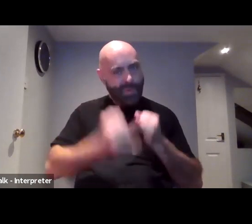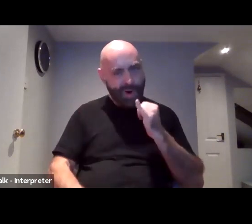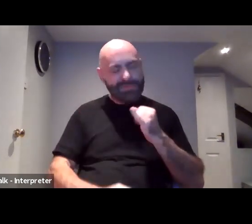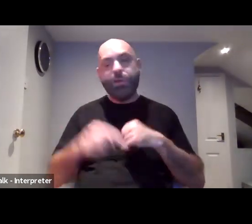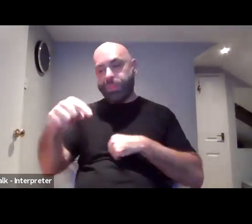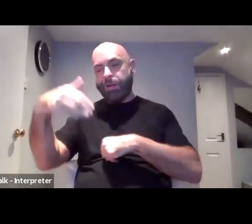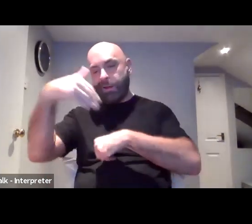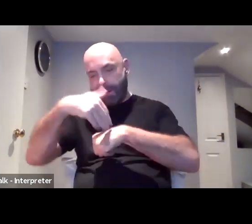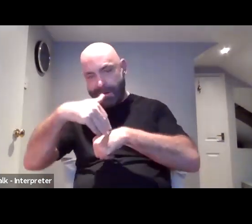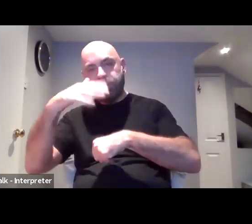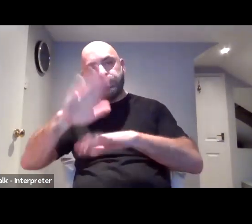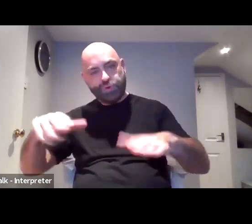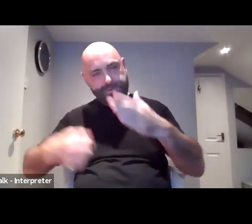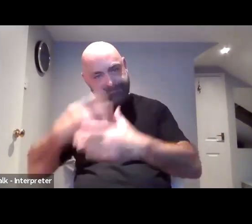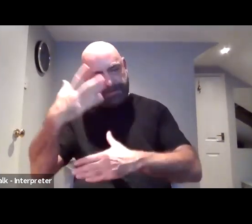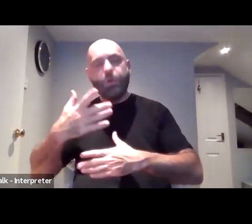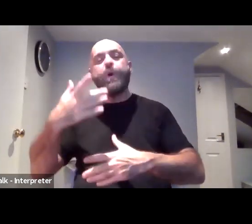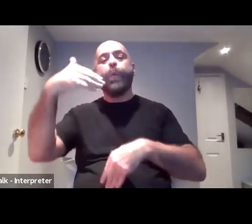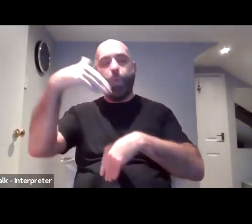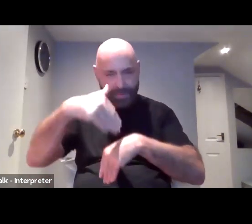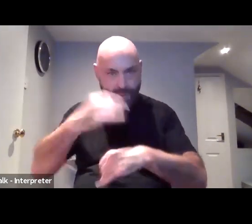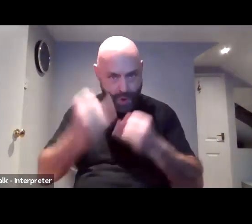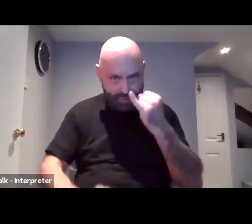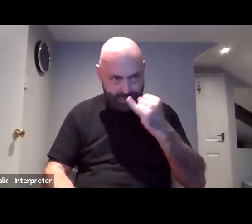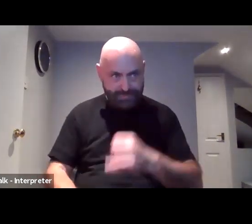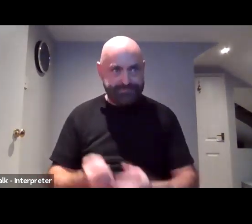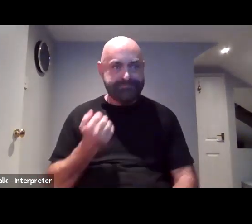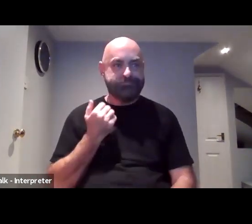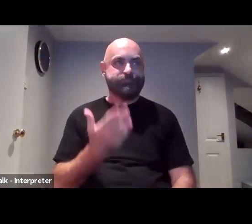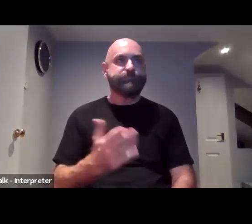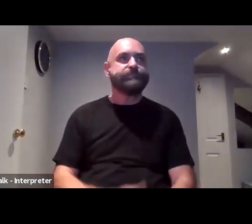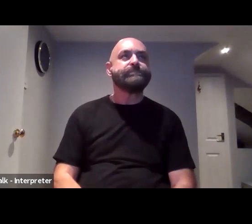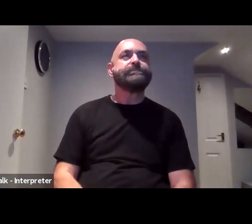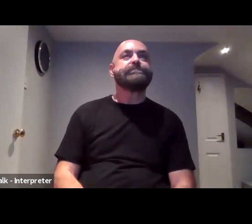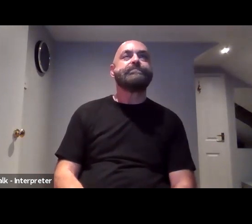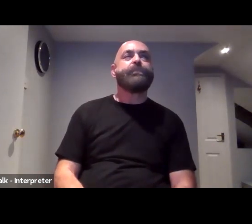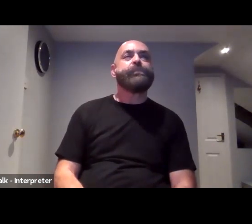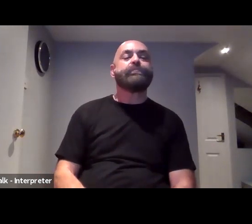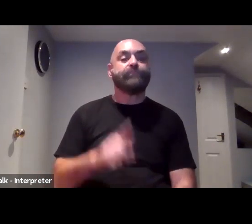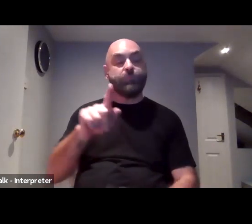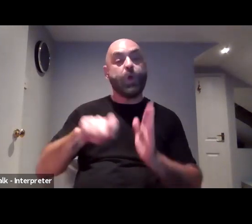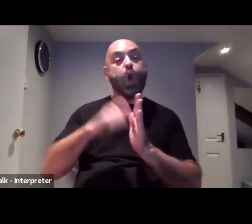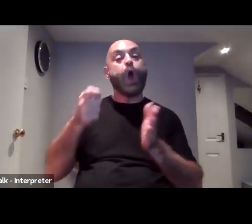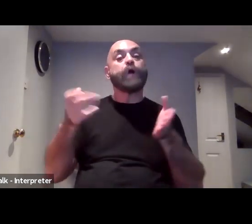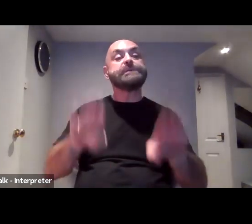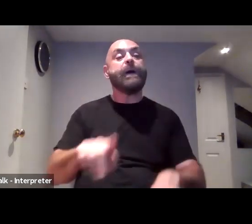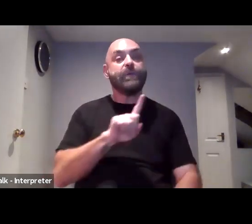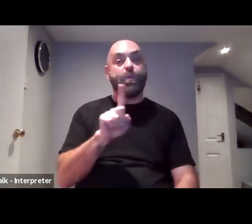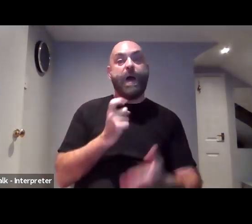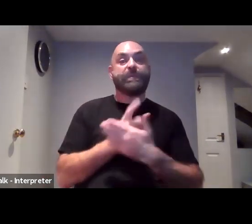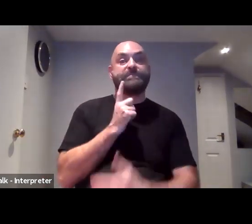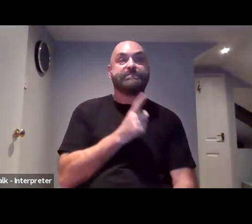on children's development and mental well-being. And then during lockdown, what